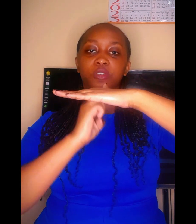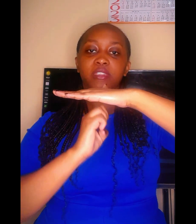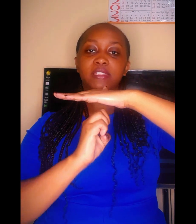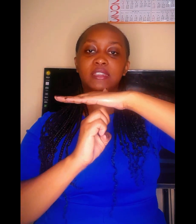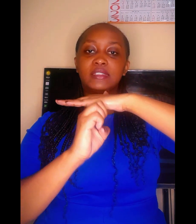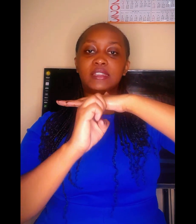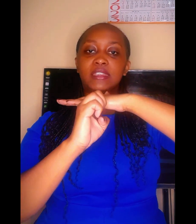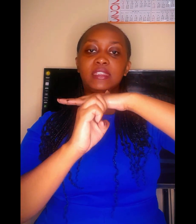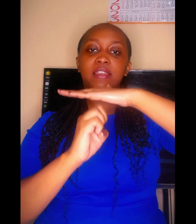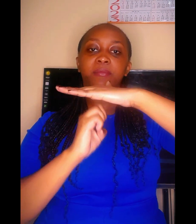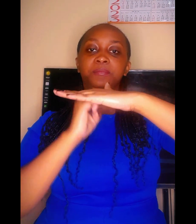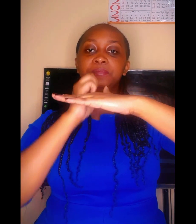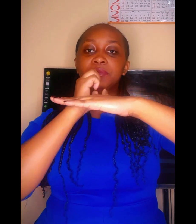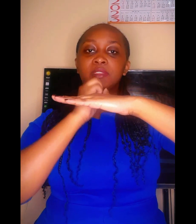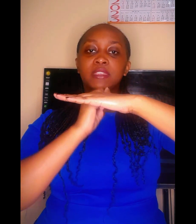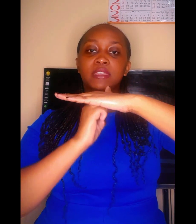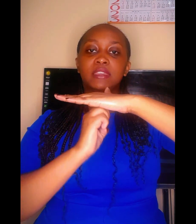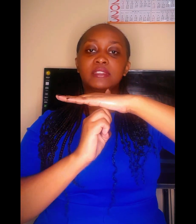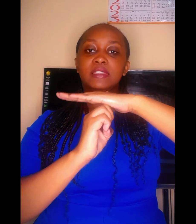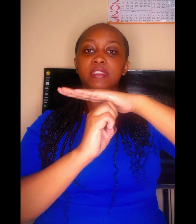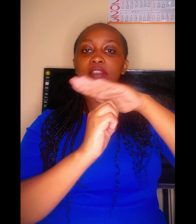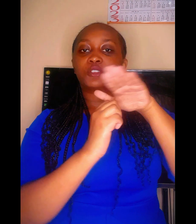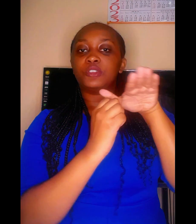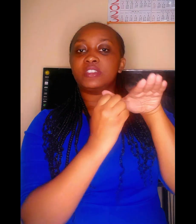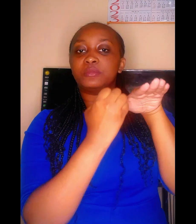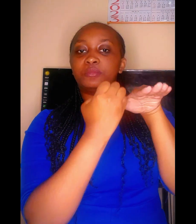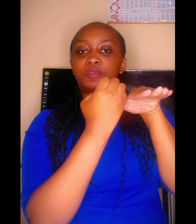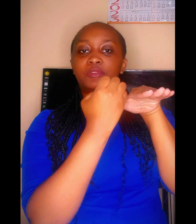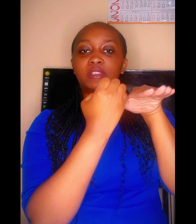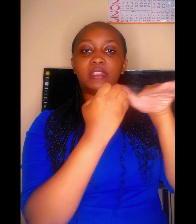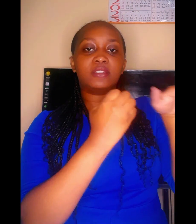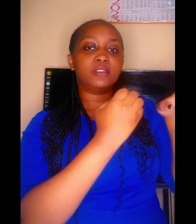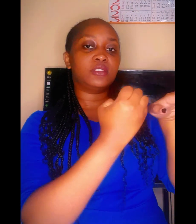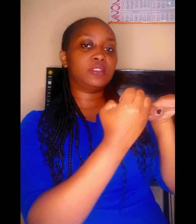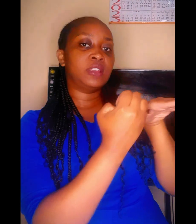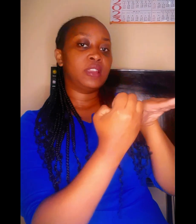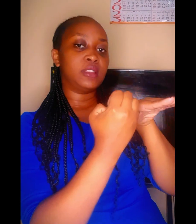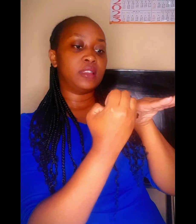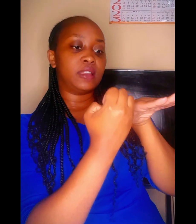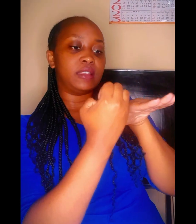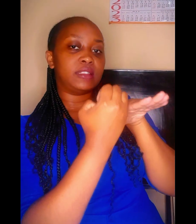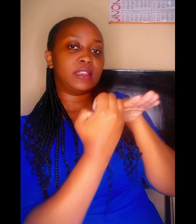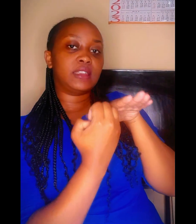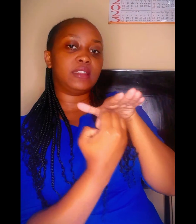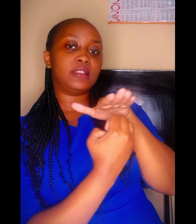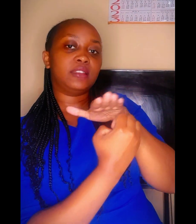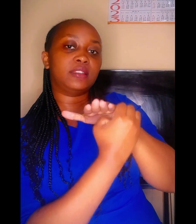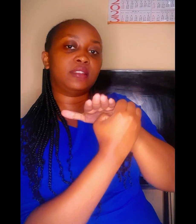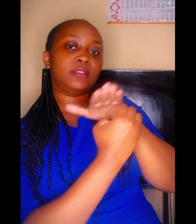it's Ezekiel. So it moves like Ezekiel.